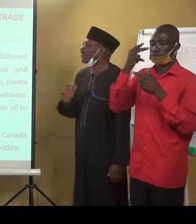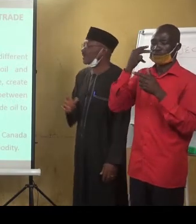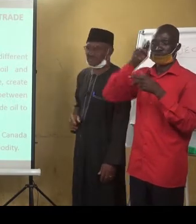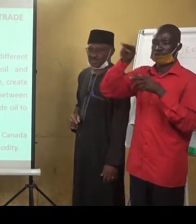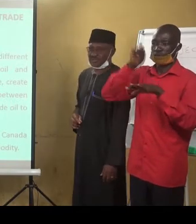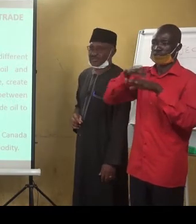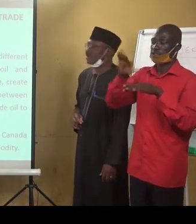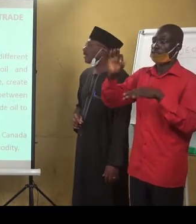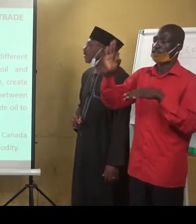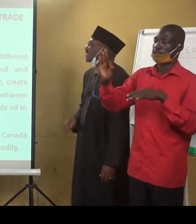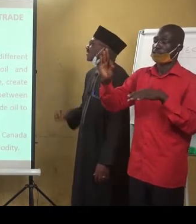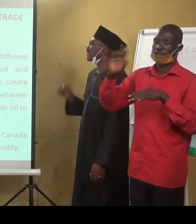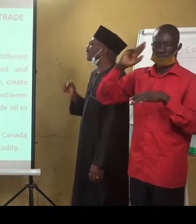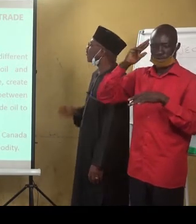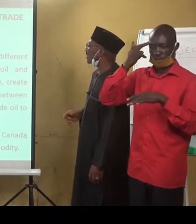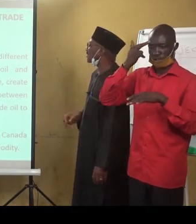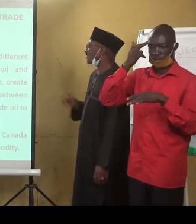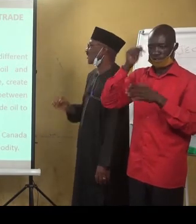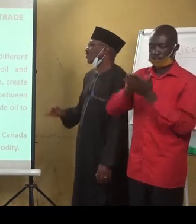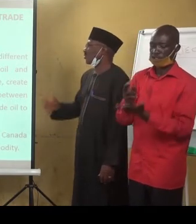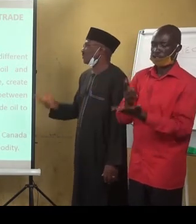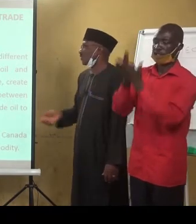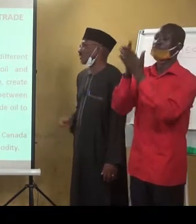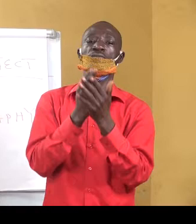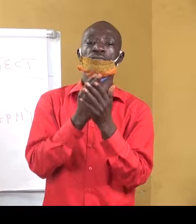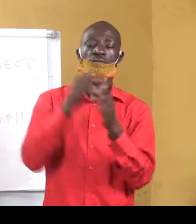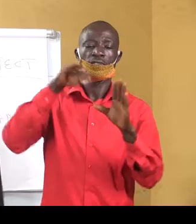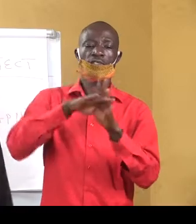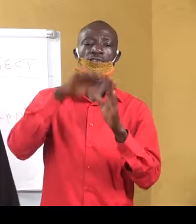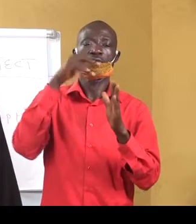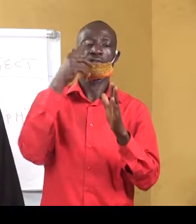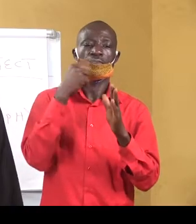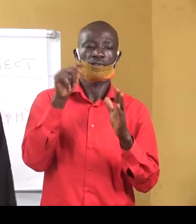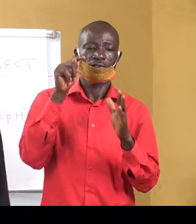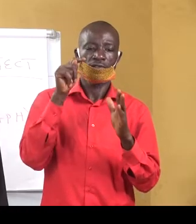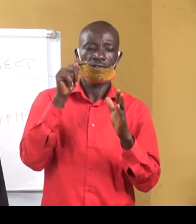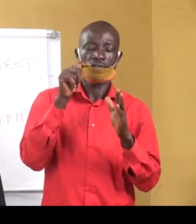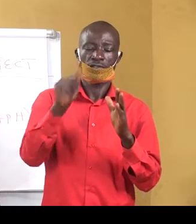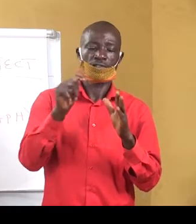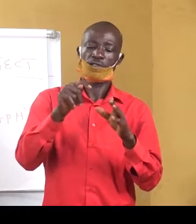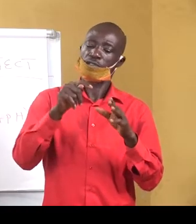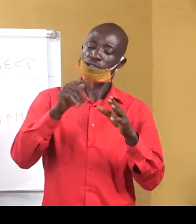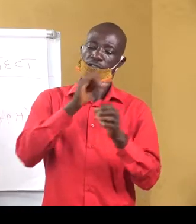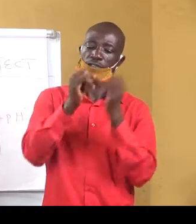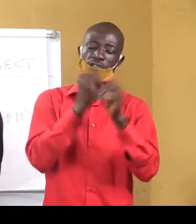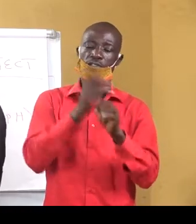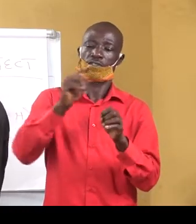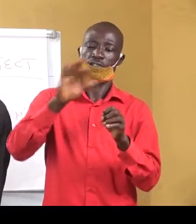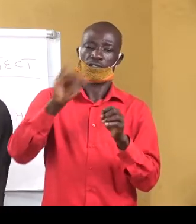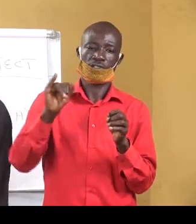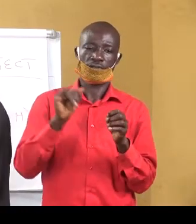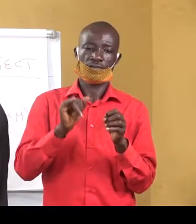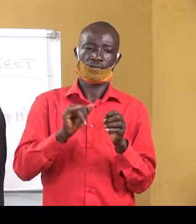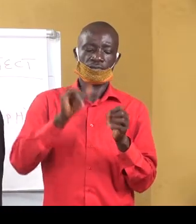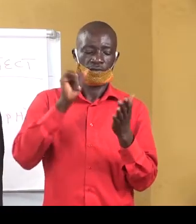the factors that influence international trade. If you don't want, in some textbooks, you will say